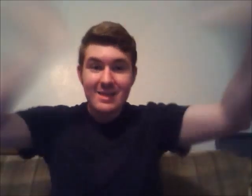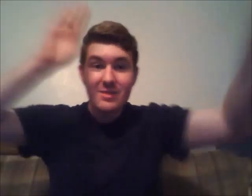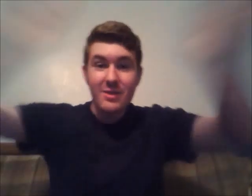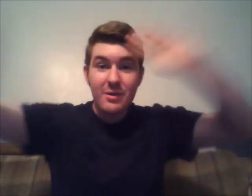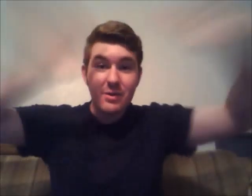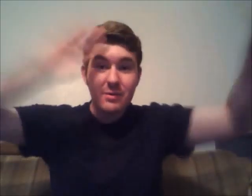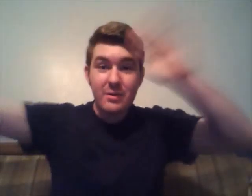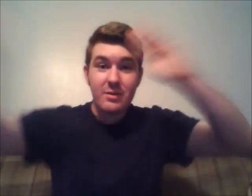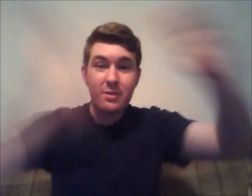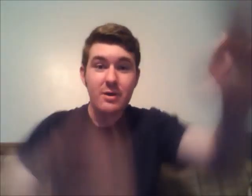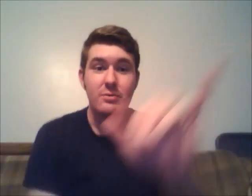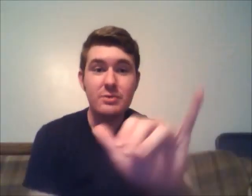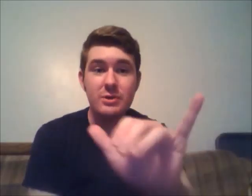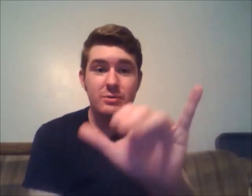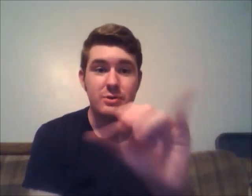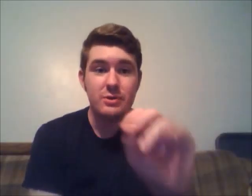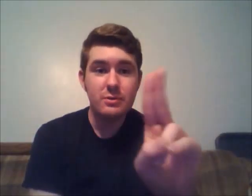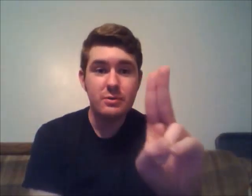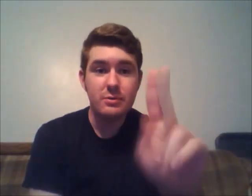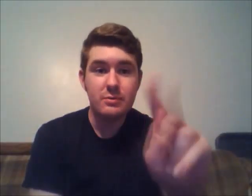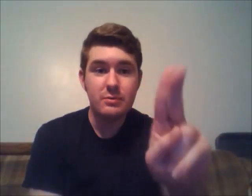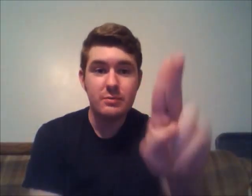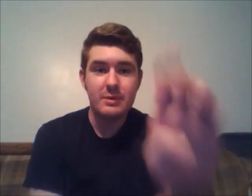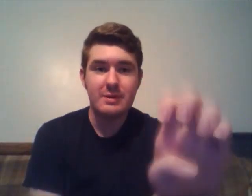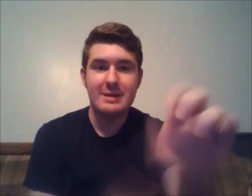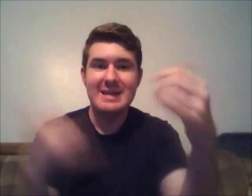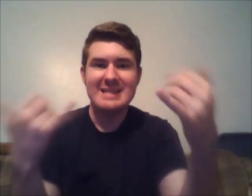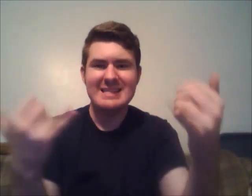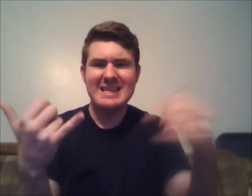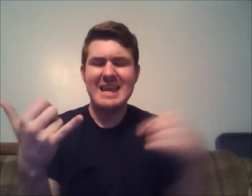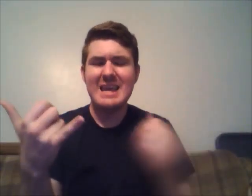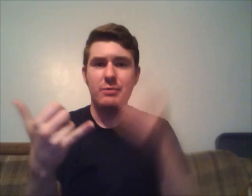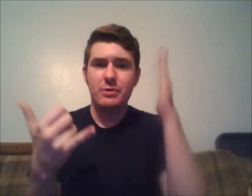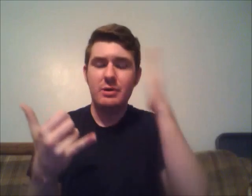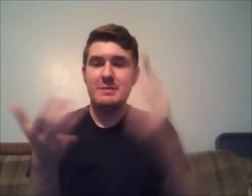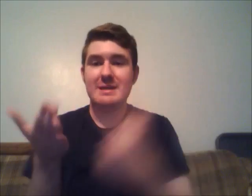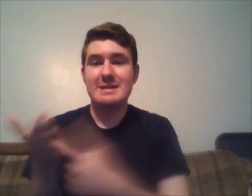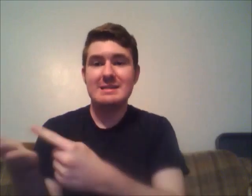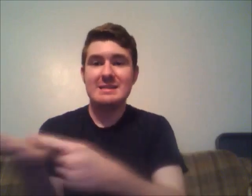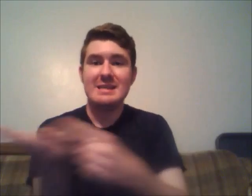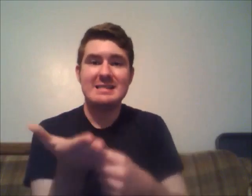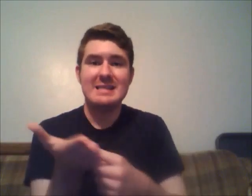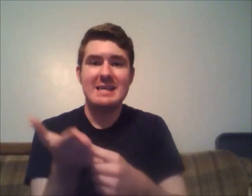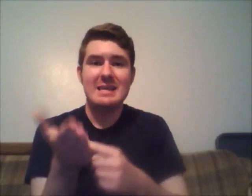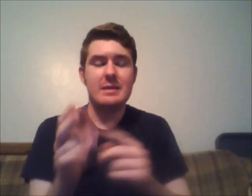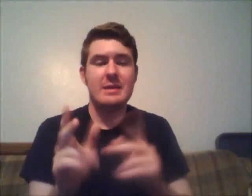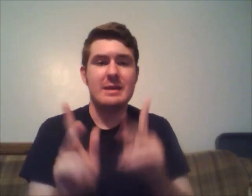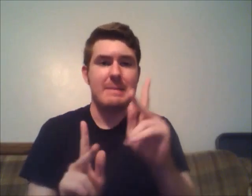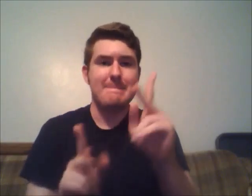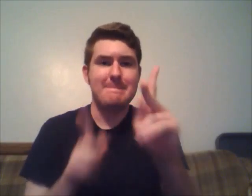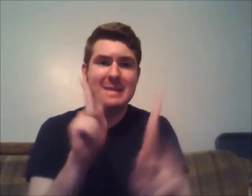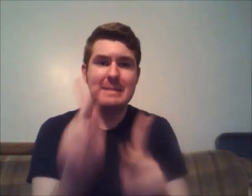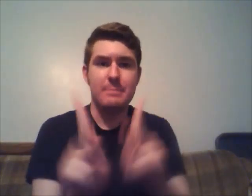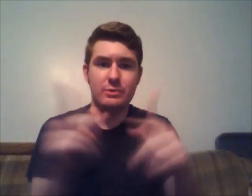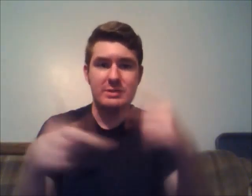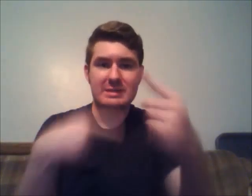Hello, hello, hello, YouTube. Today we're going to be discussing people